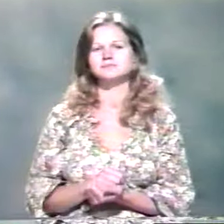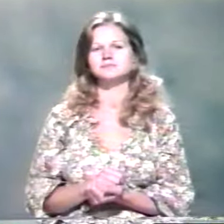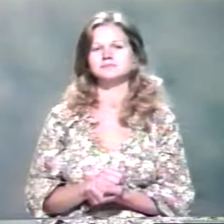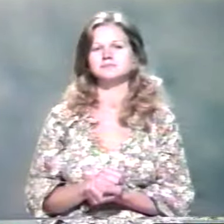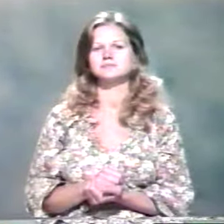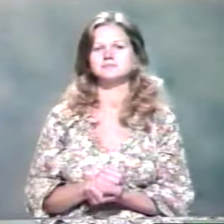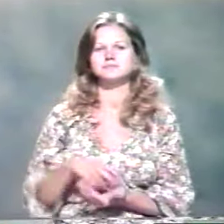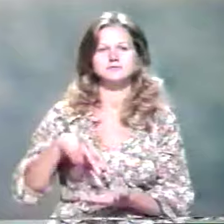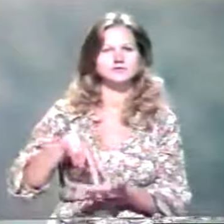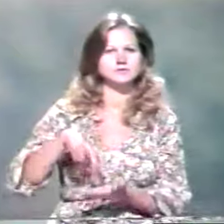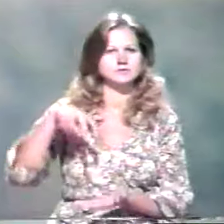Jump.